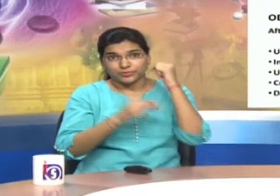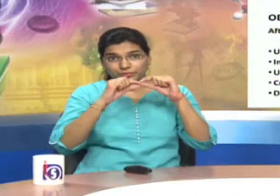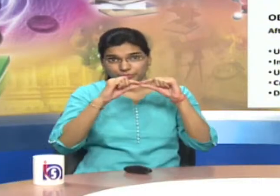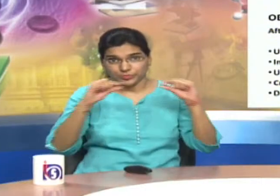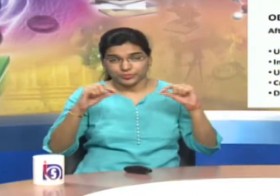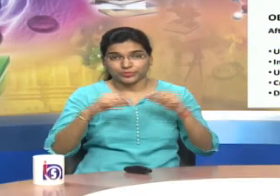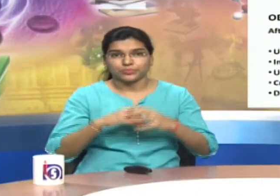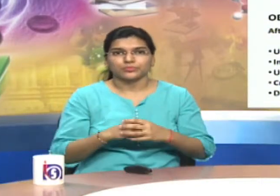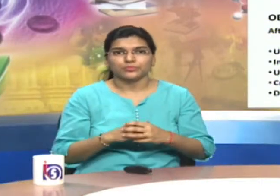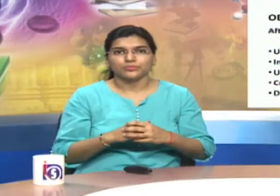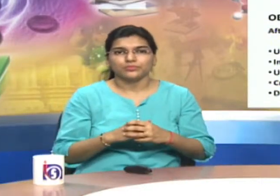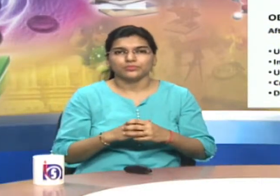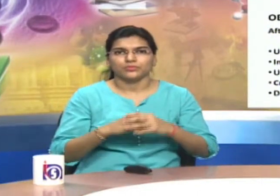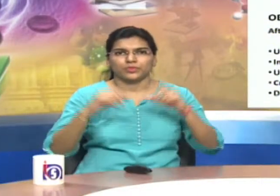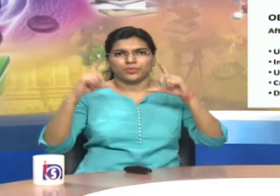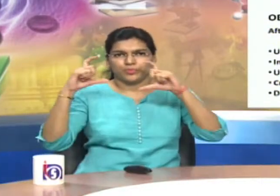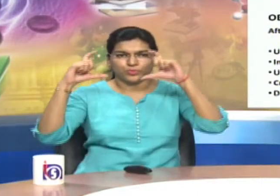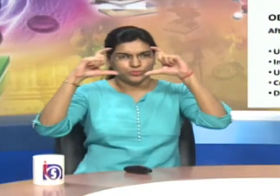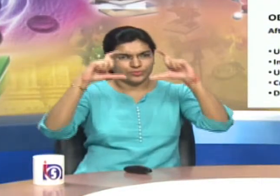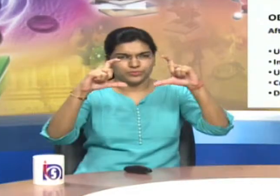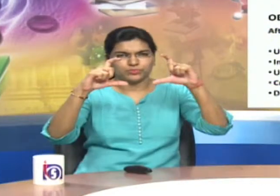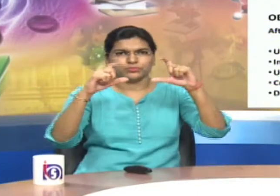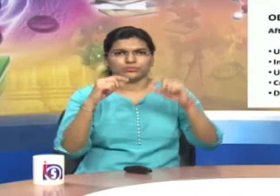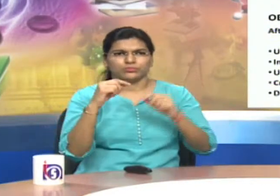Then the last objective is